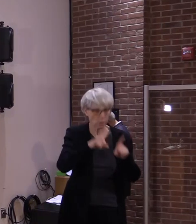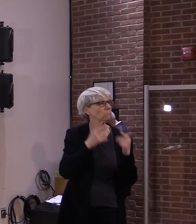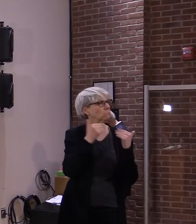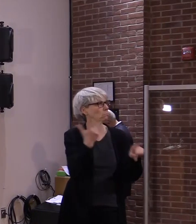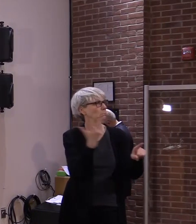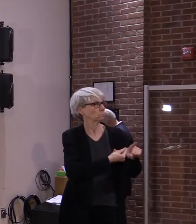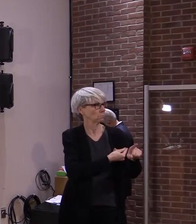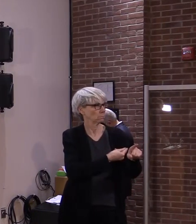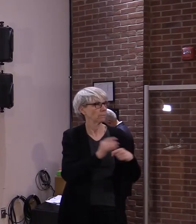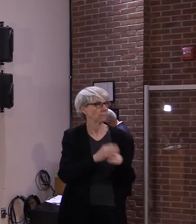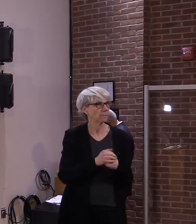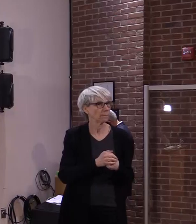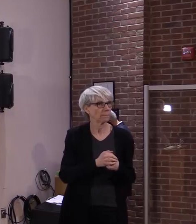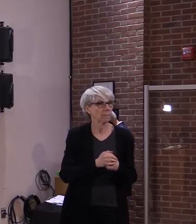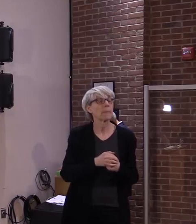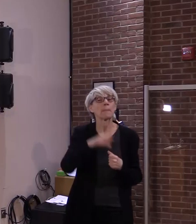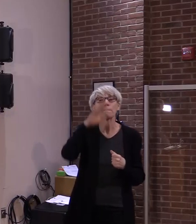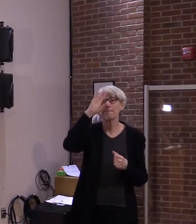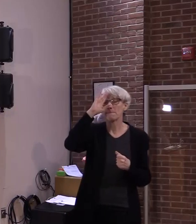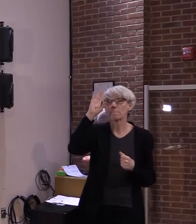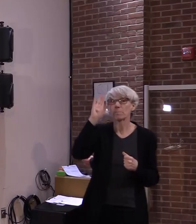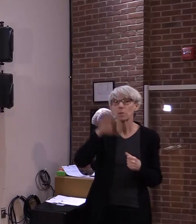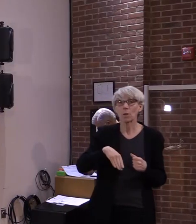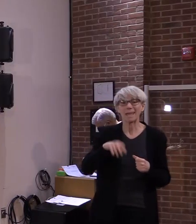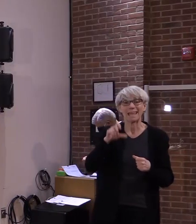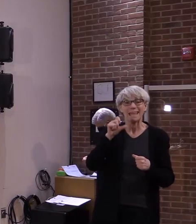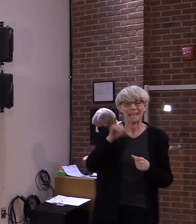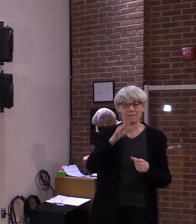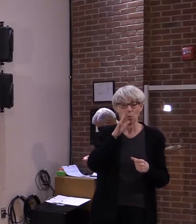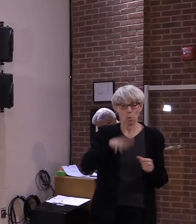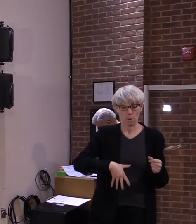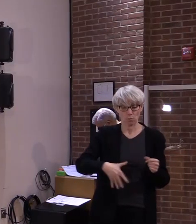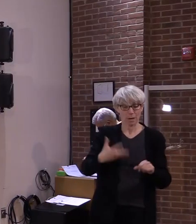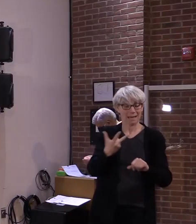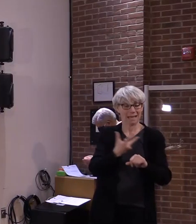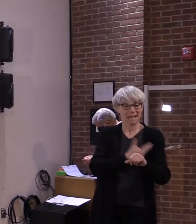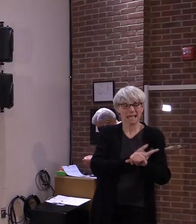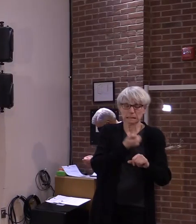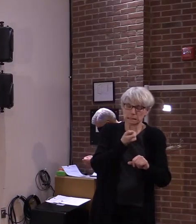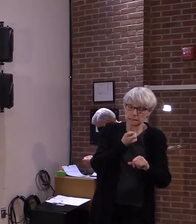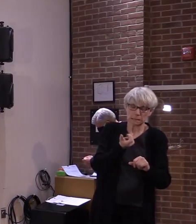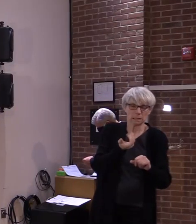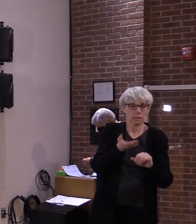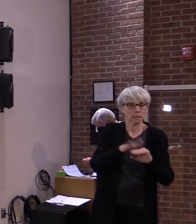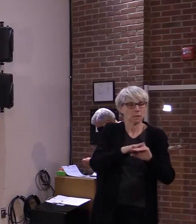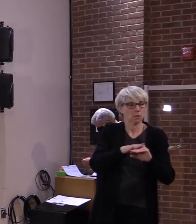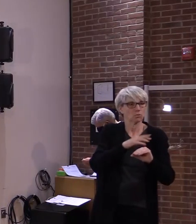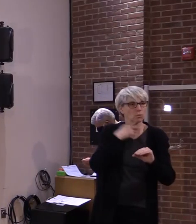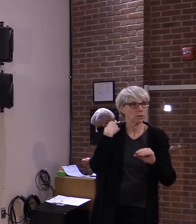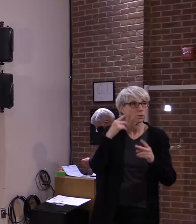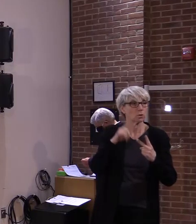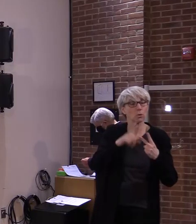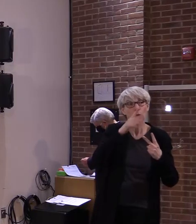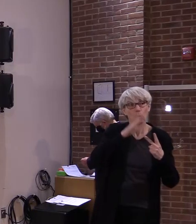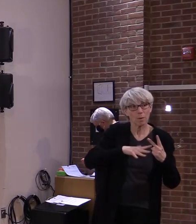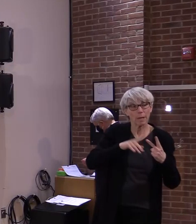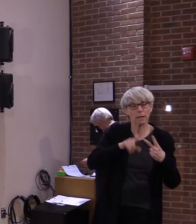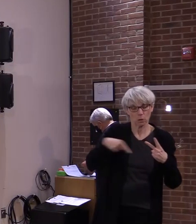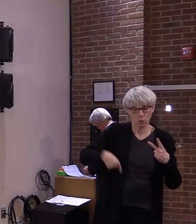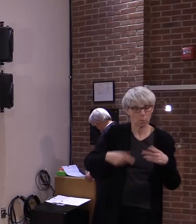a notable slight increase in risk to the woman and a slight increase in risk to the developing